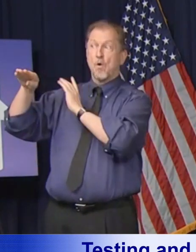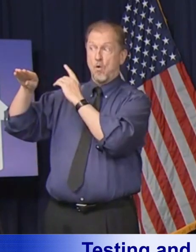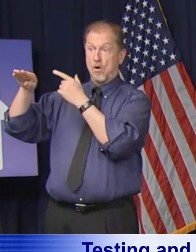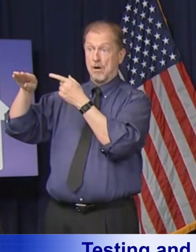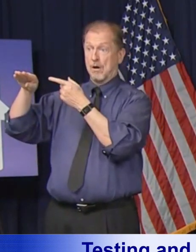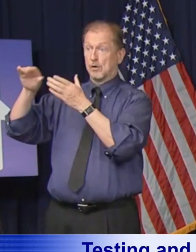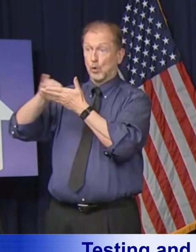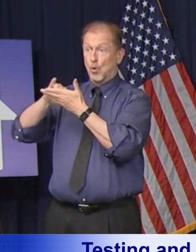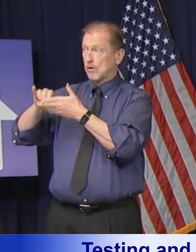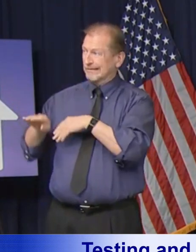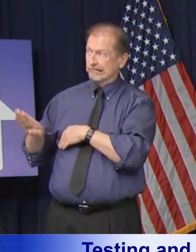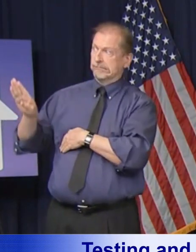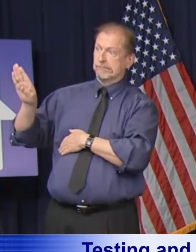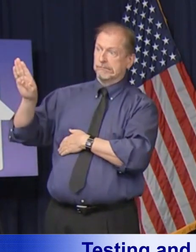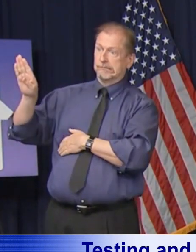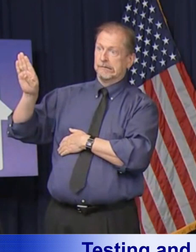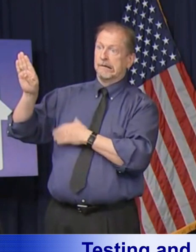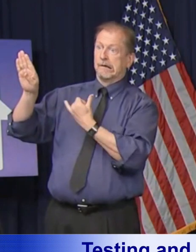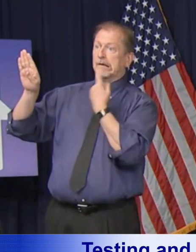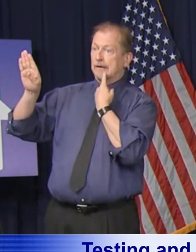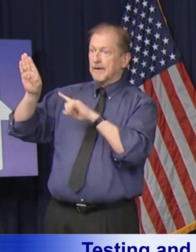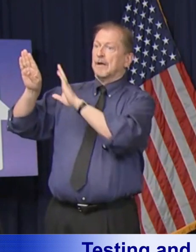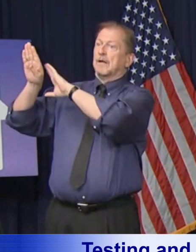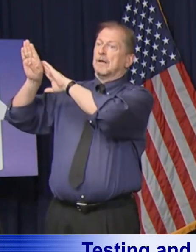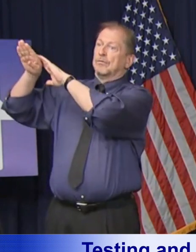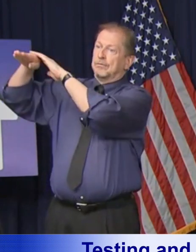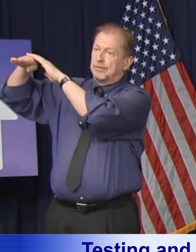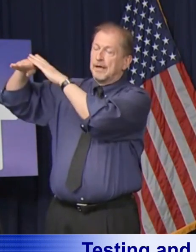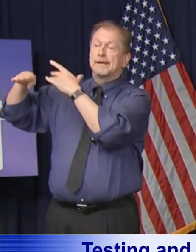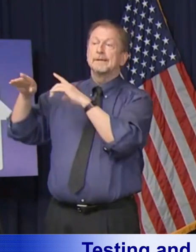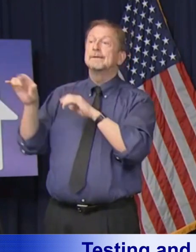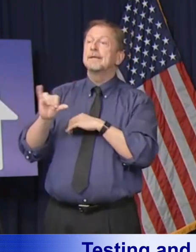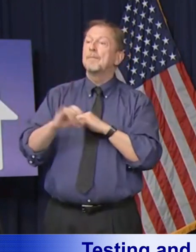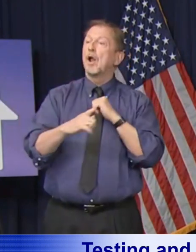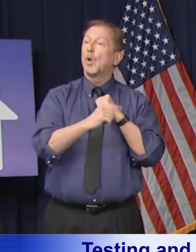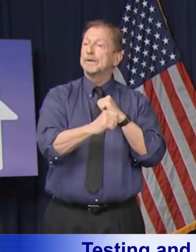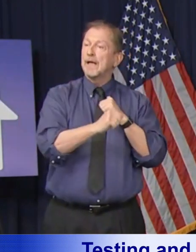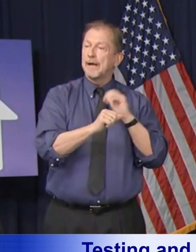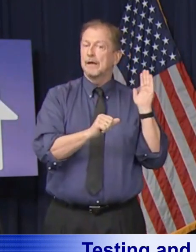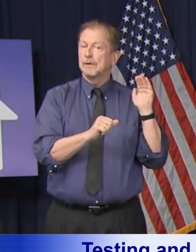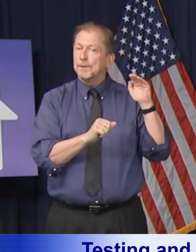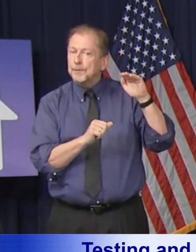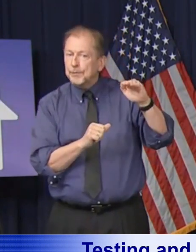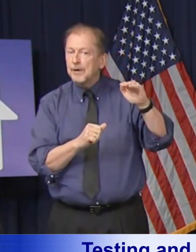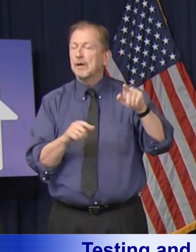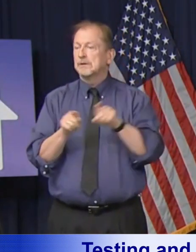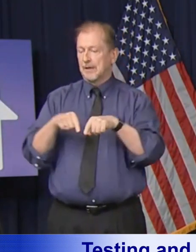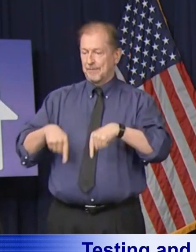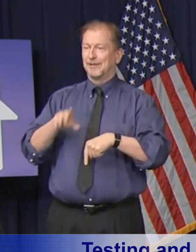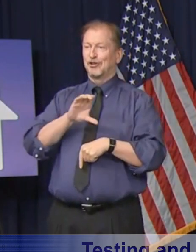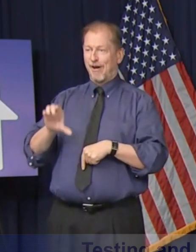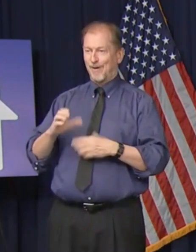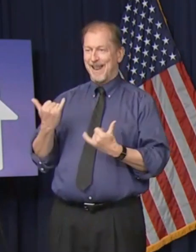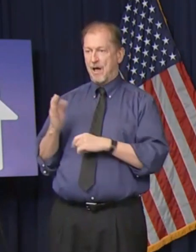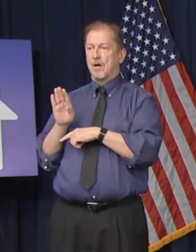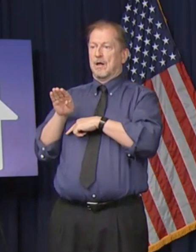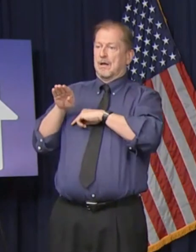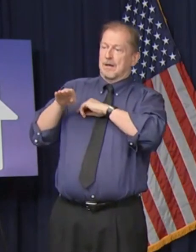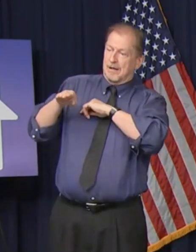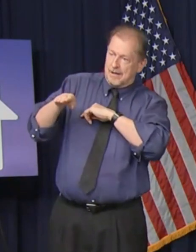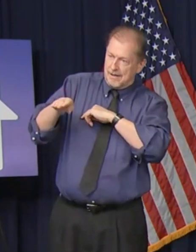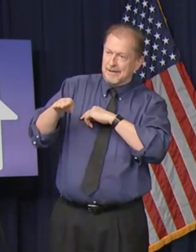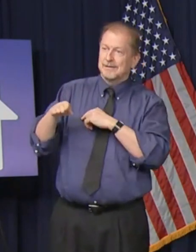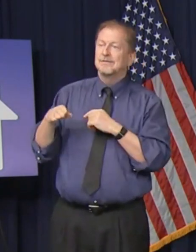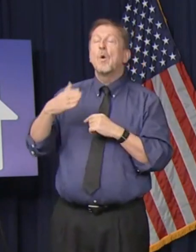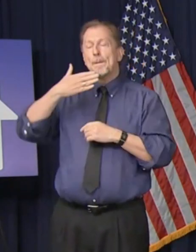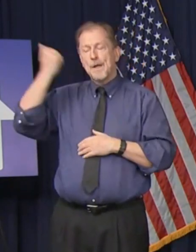direction that they were going. And the same thing is true in Louisiana, and the same thing is true in Chicago. So I absolutely agree with